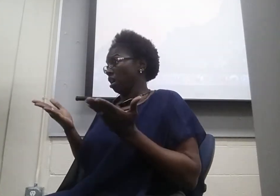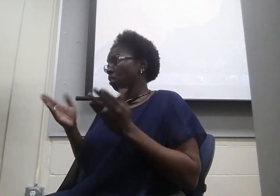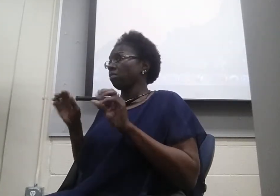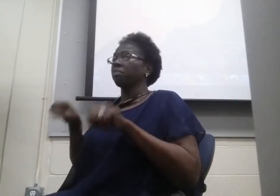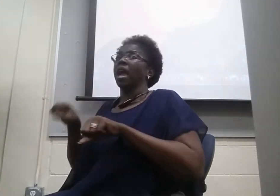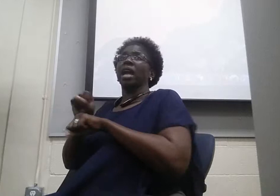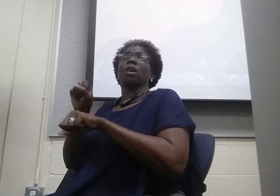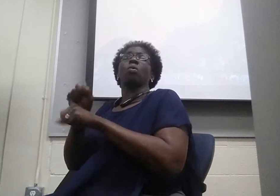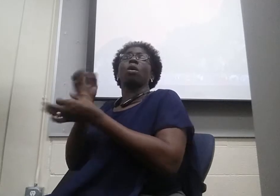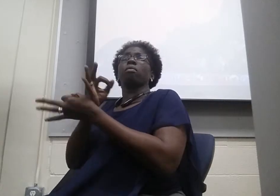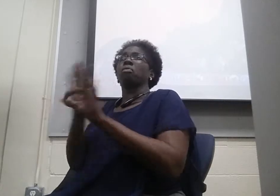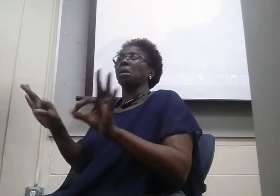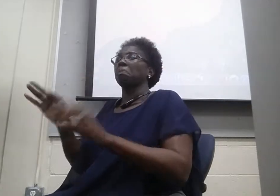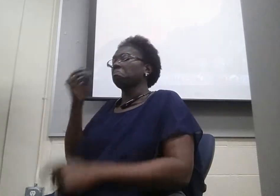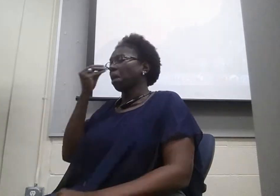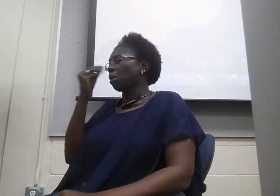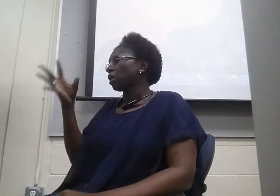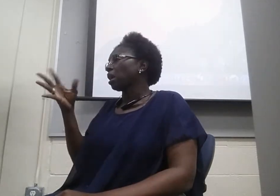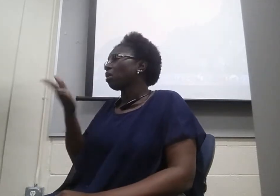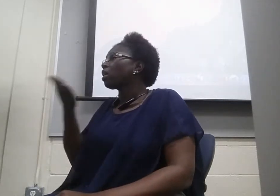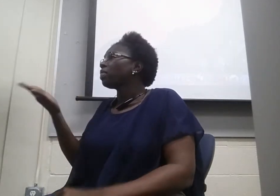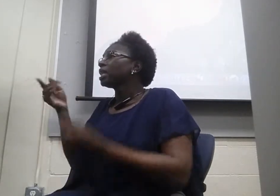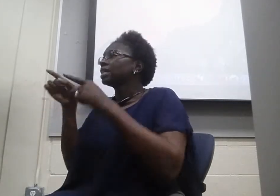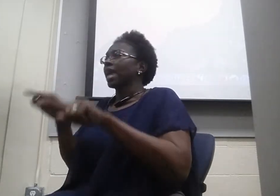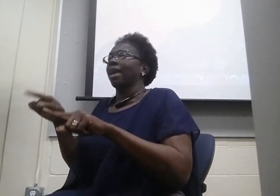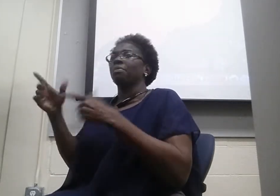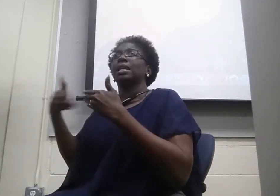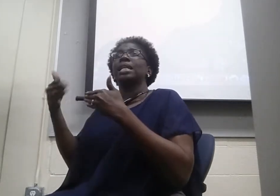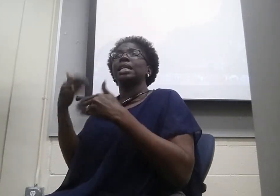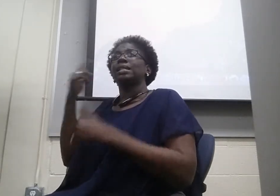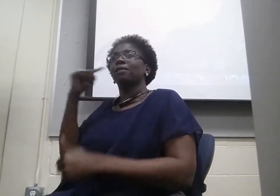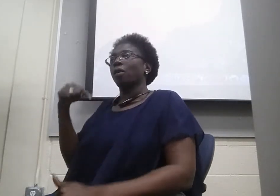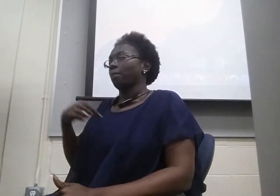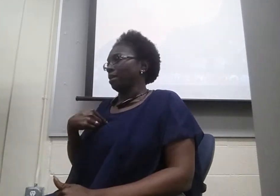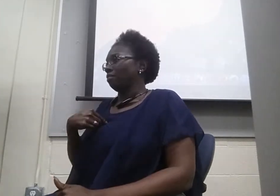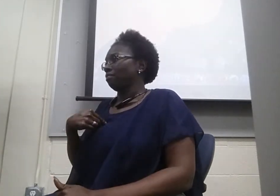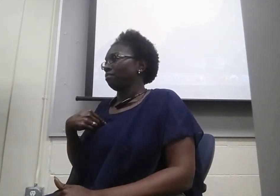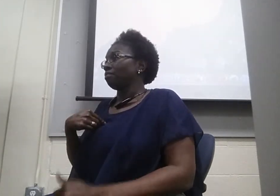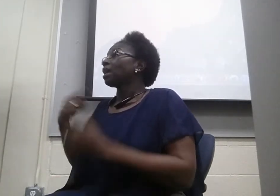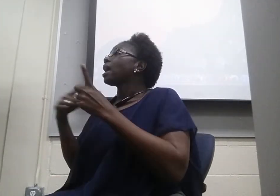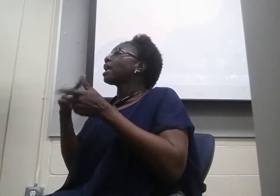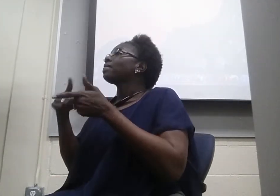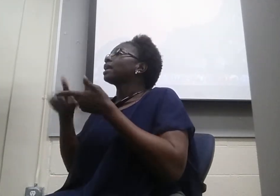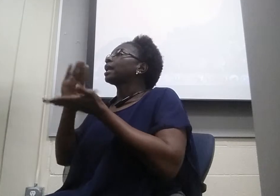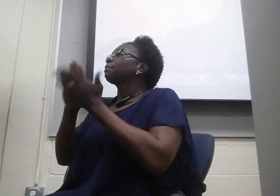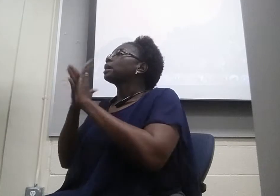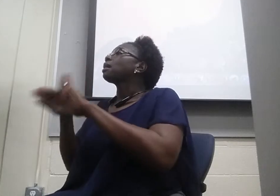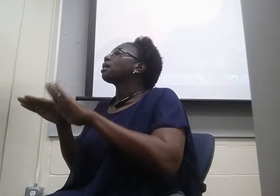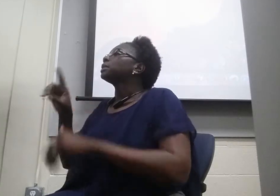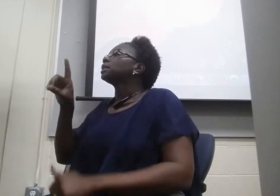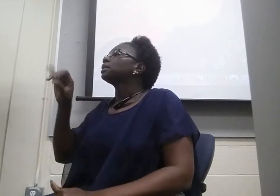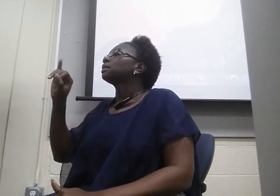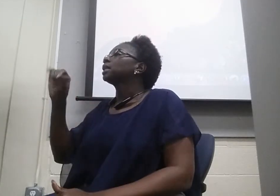care, and things happen very easily for me. And then I take it into digital where I have more control over color, things like